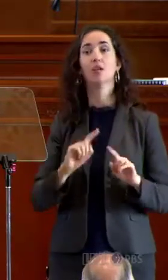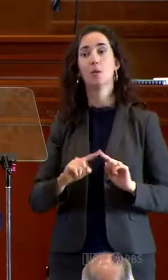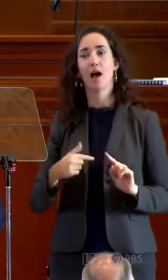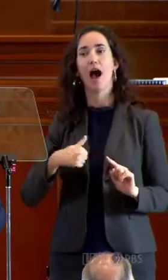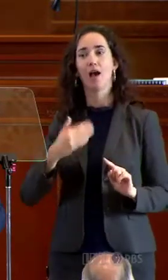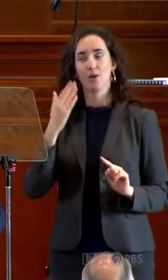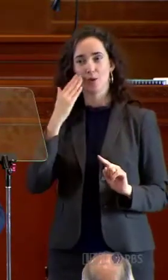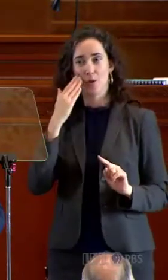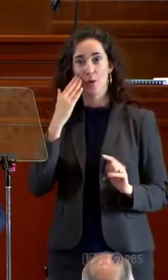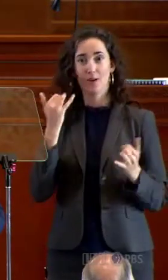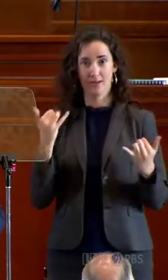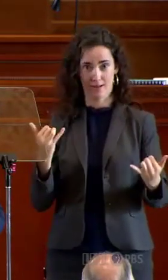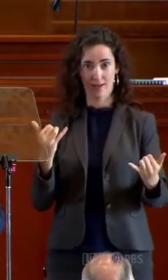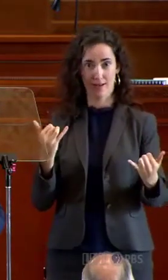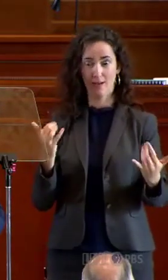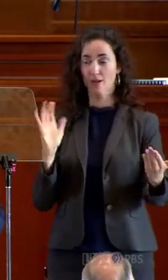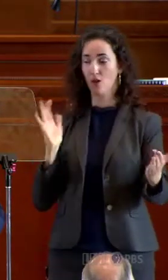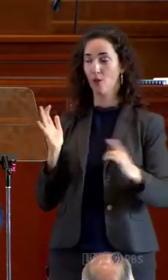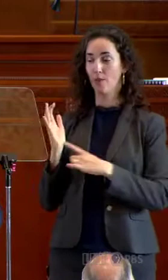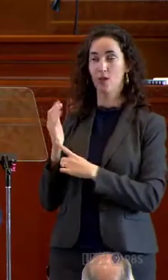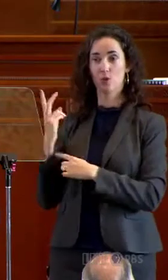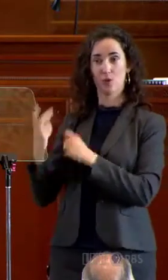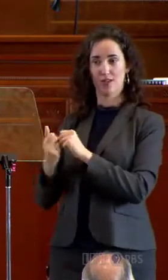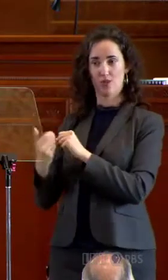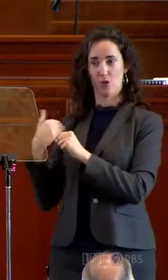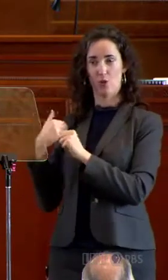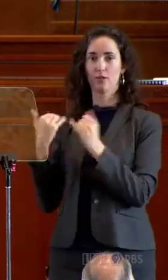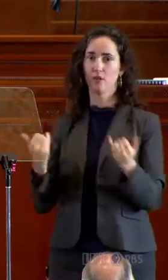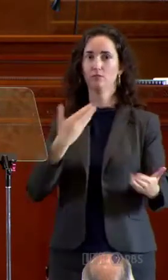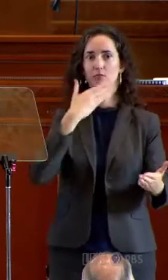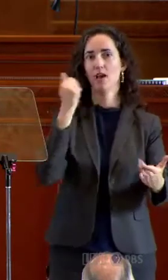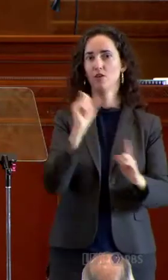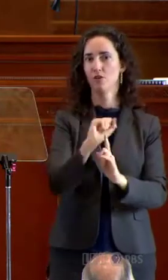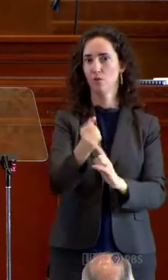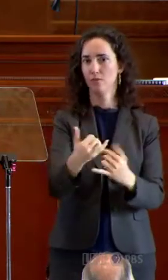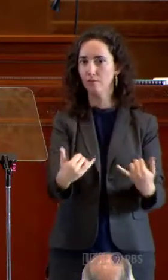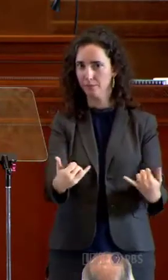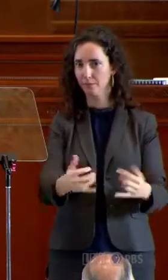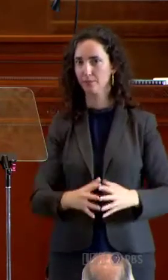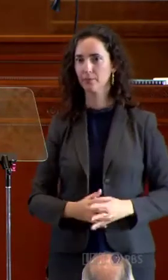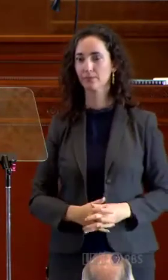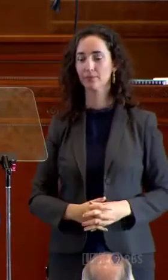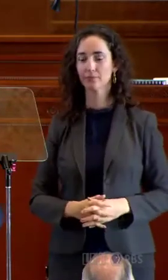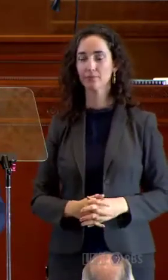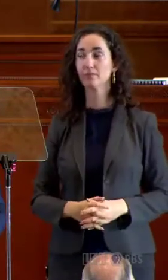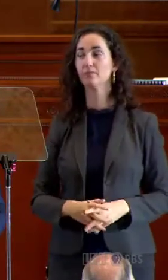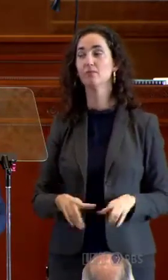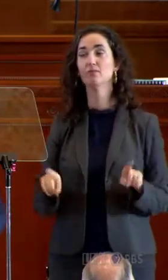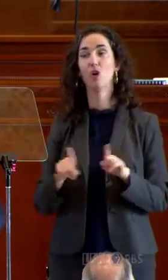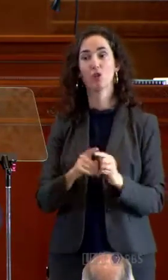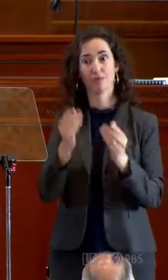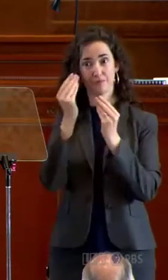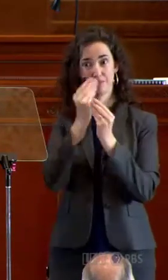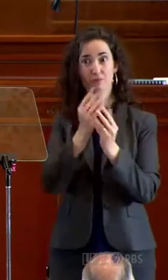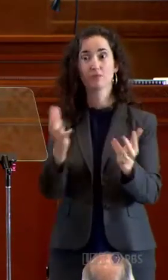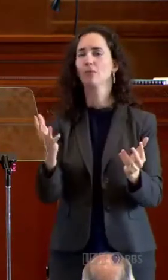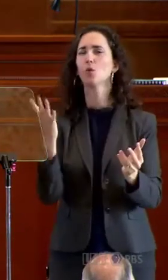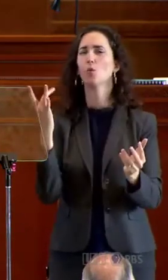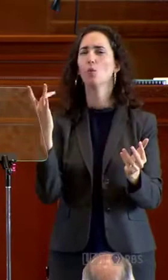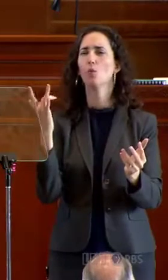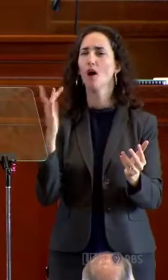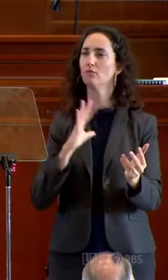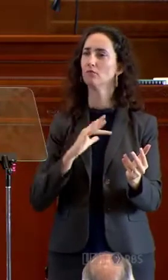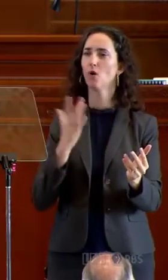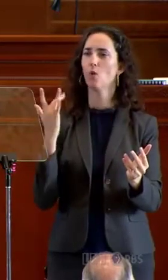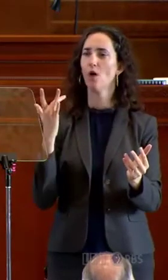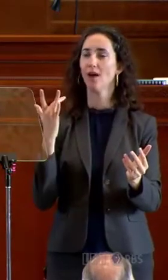we are in a much better place today than we were 2 years ago. And I'll also tell you that that's due in large part